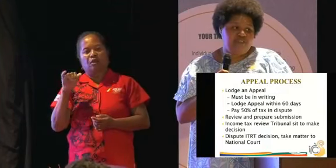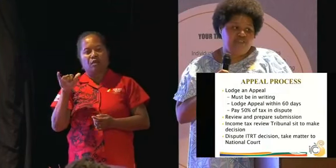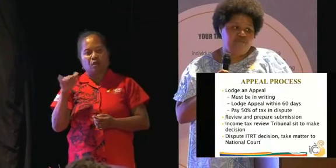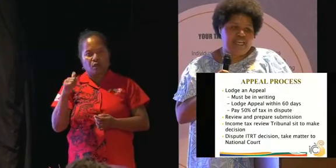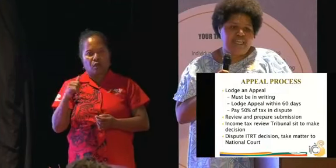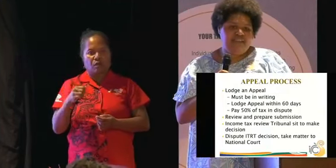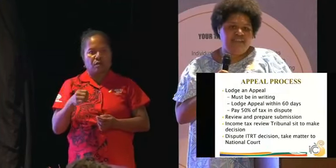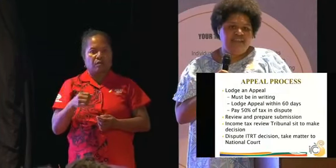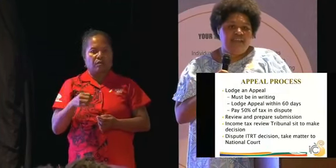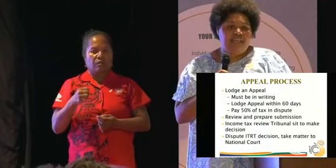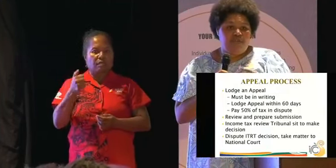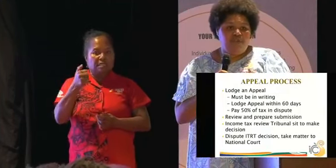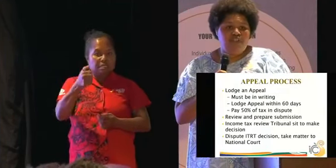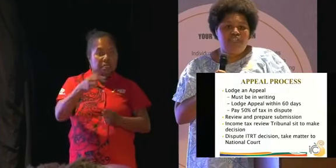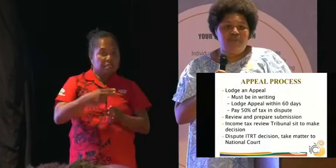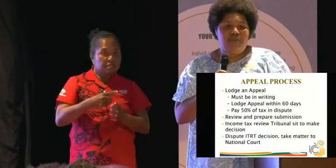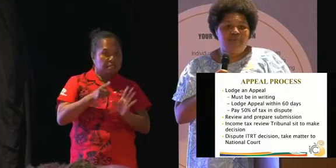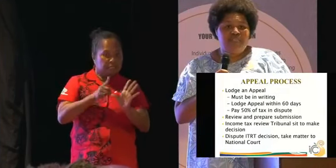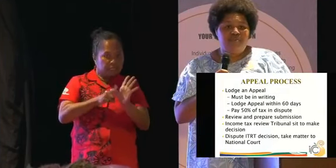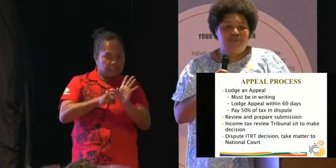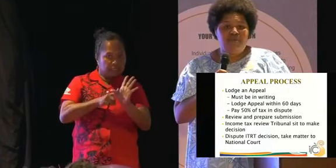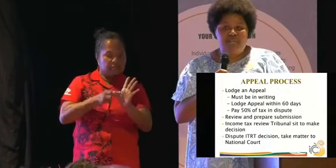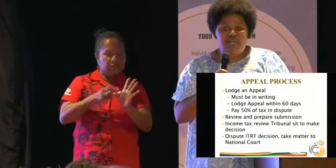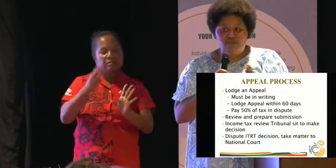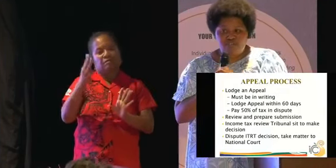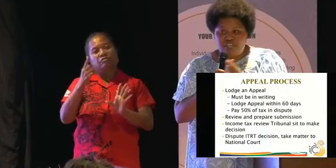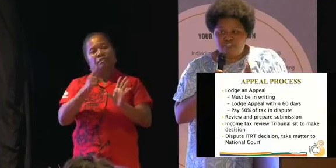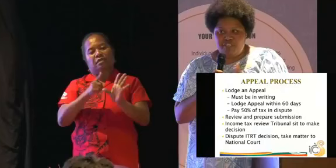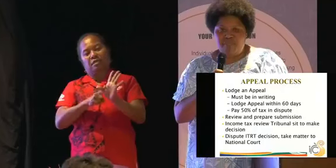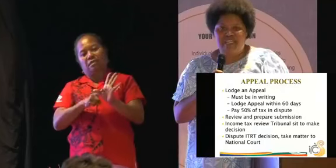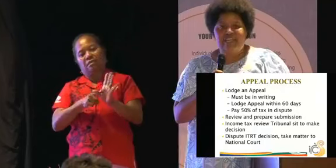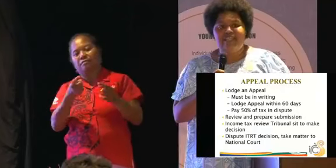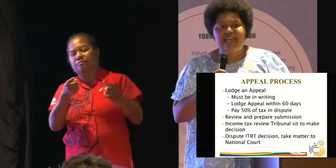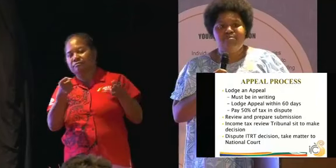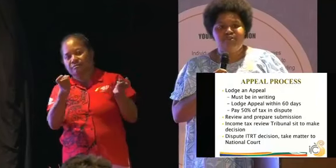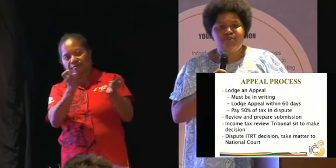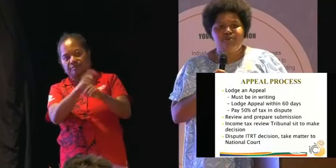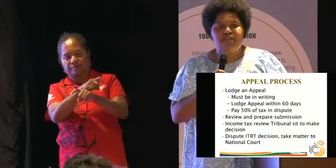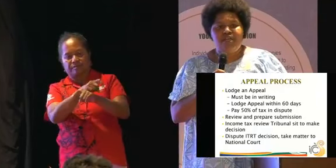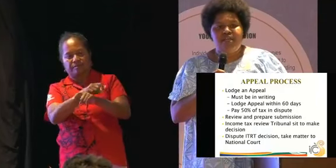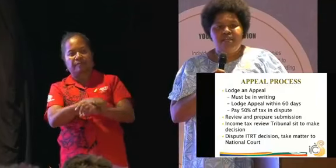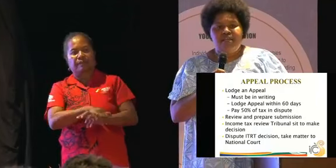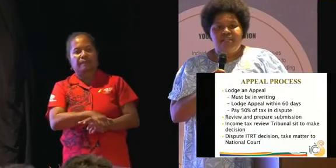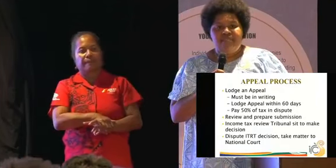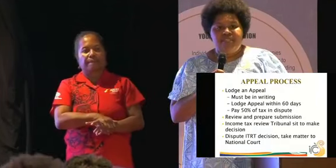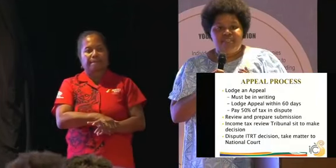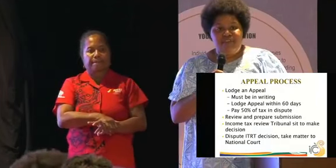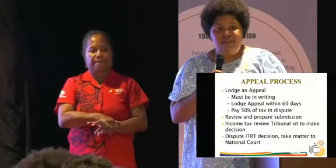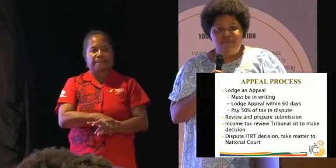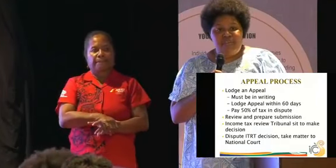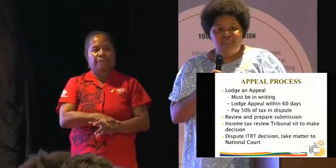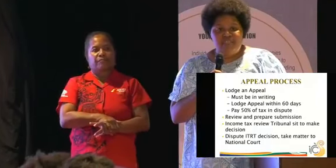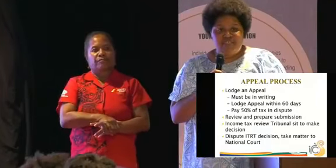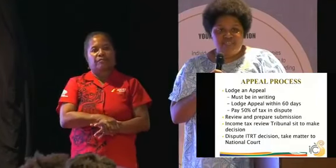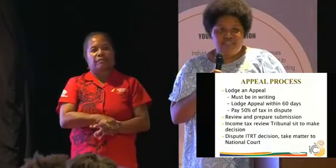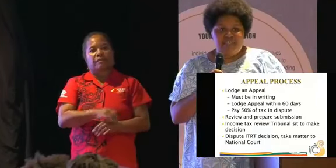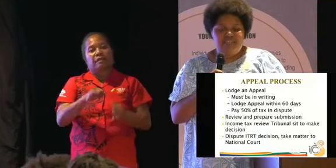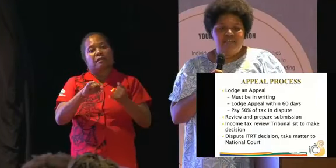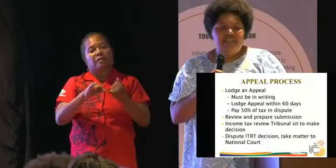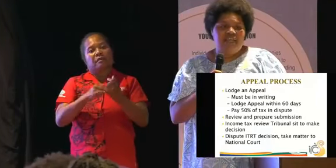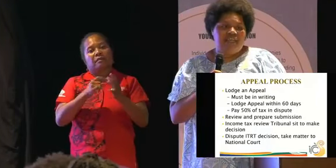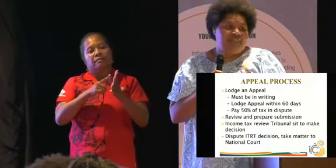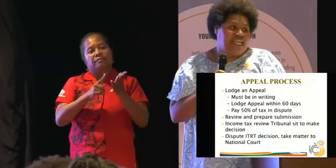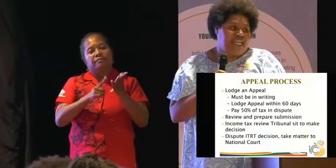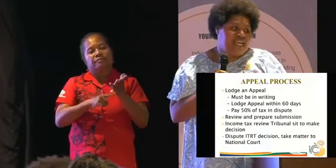3 years to amend it. If you lodge in a request for amendment, we can also change it within that time also. If it's a salary and wage, it's 6